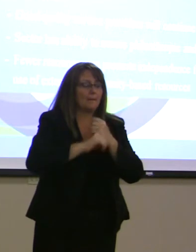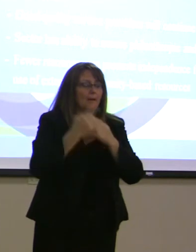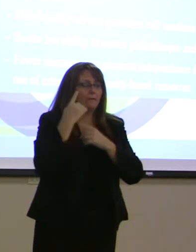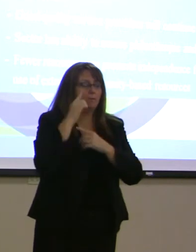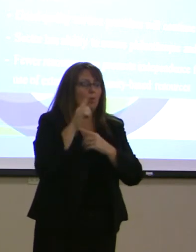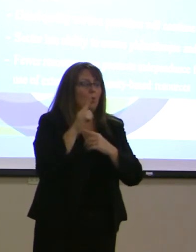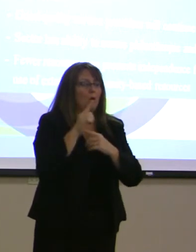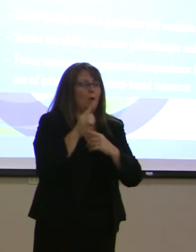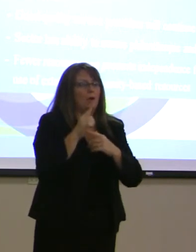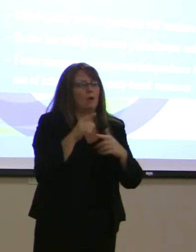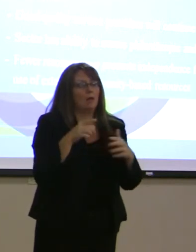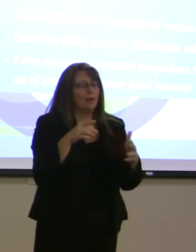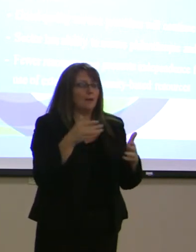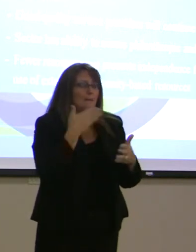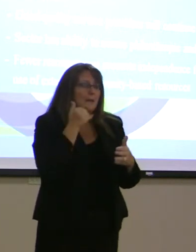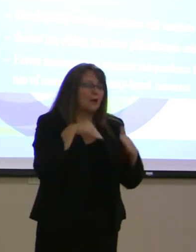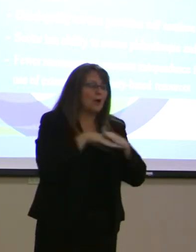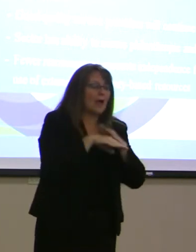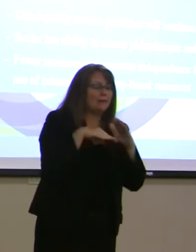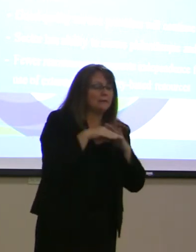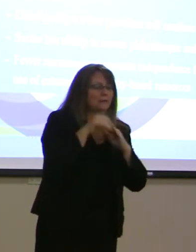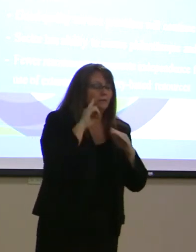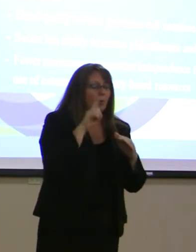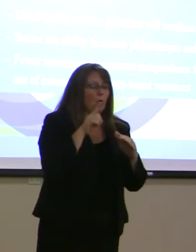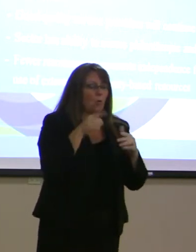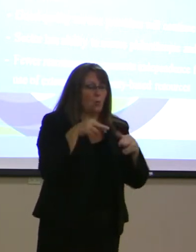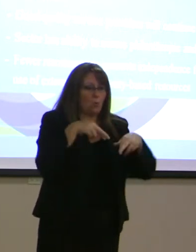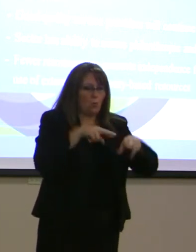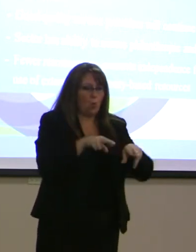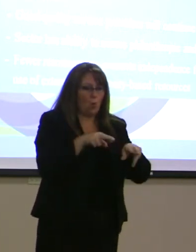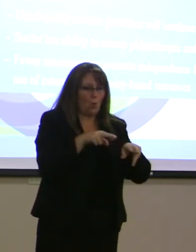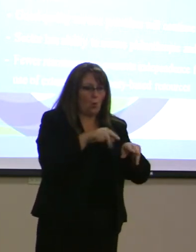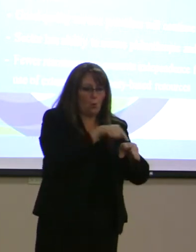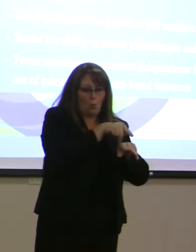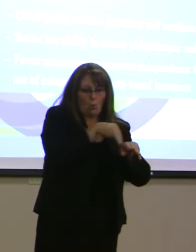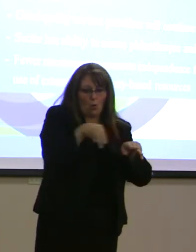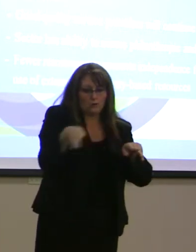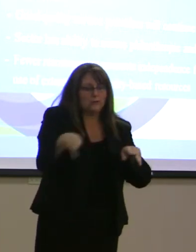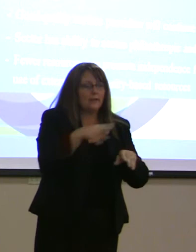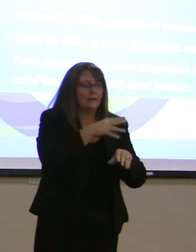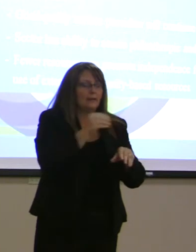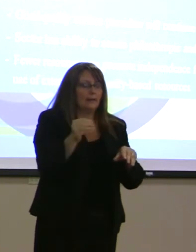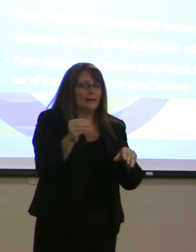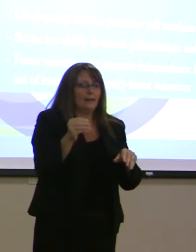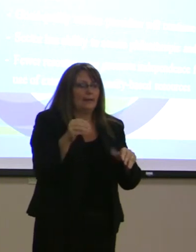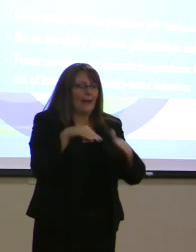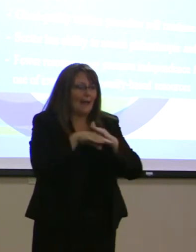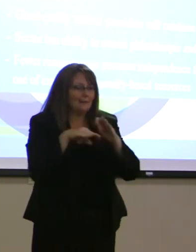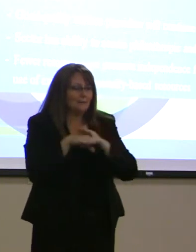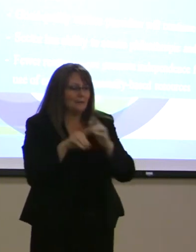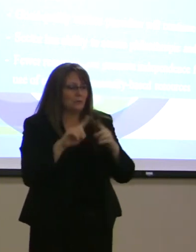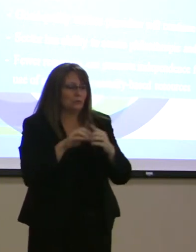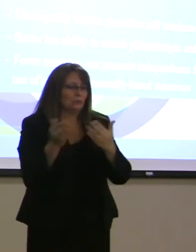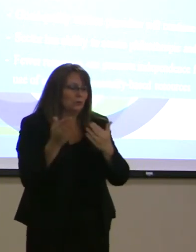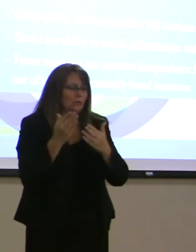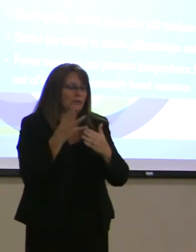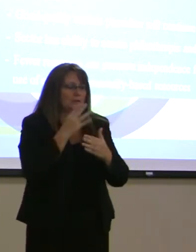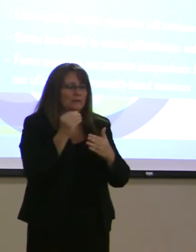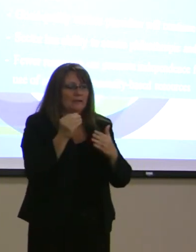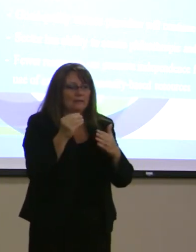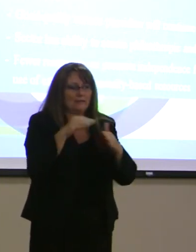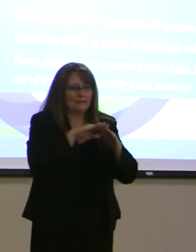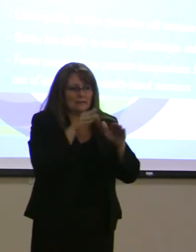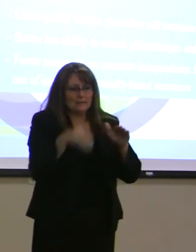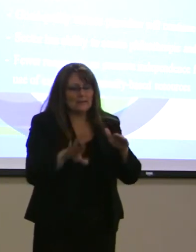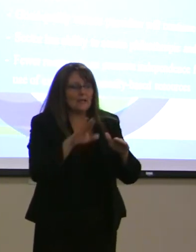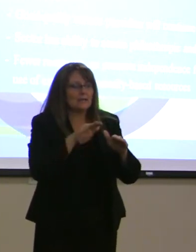pedestrian crossings or better access to services, dips in sidewalks and that.